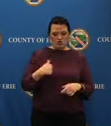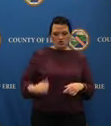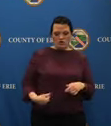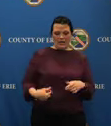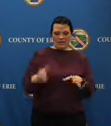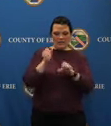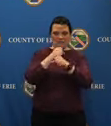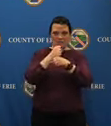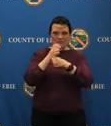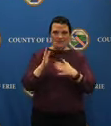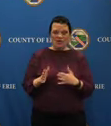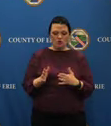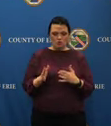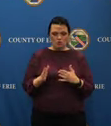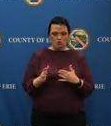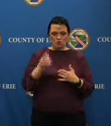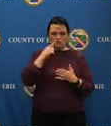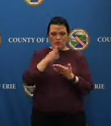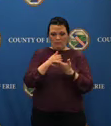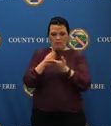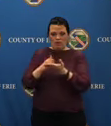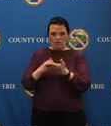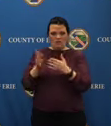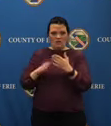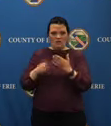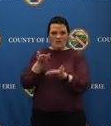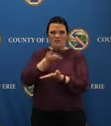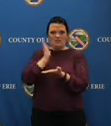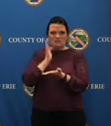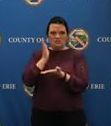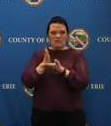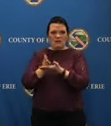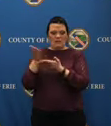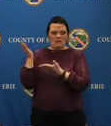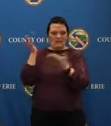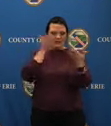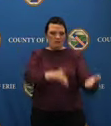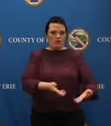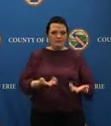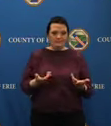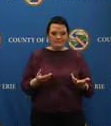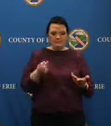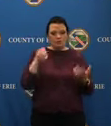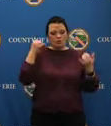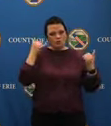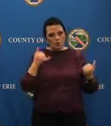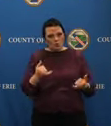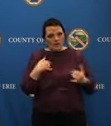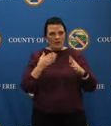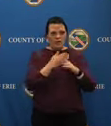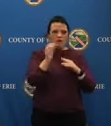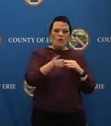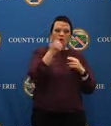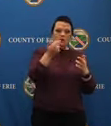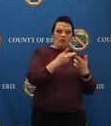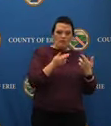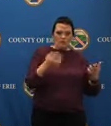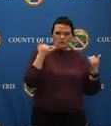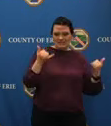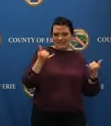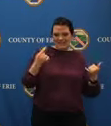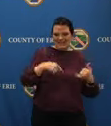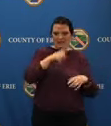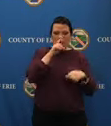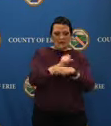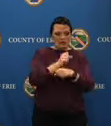Chinese manufacturers of the parts have basically stopped making delivery of those parts. So now we're going through other resources, and today we actually